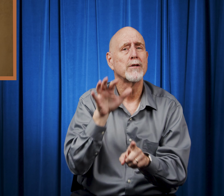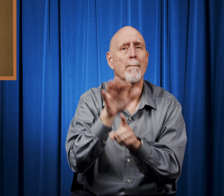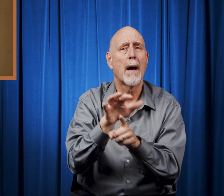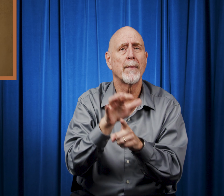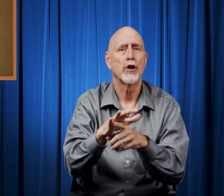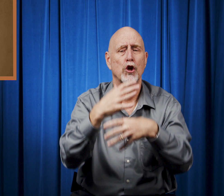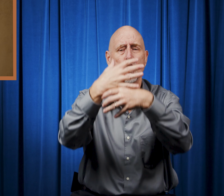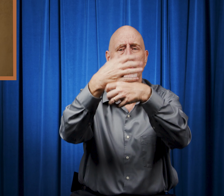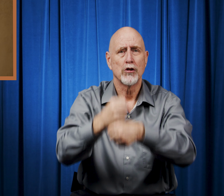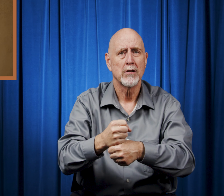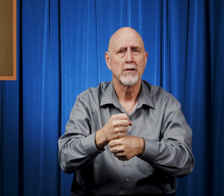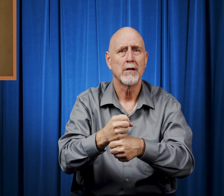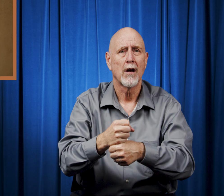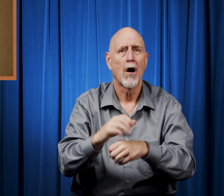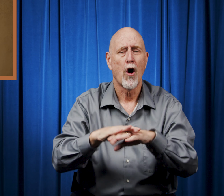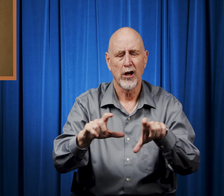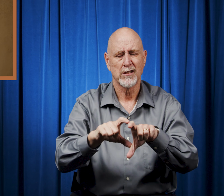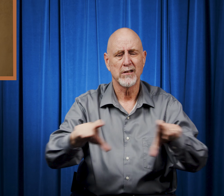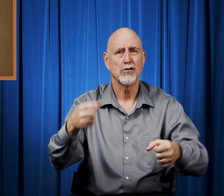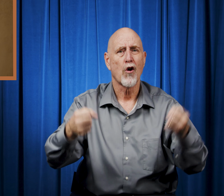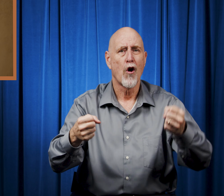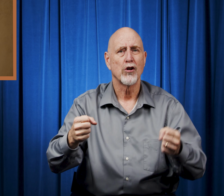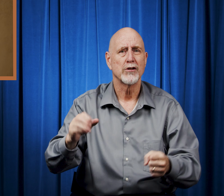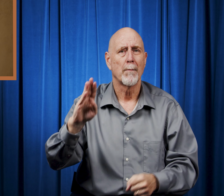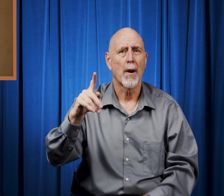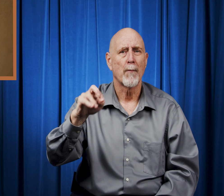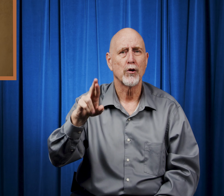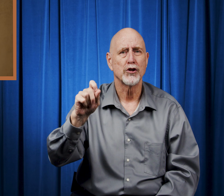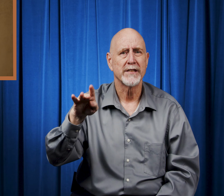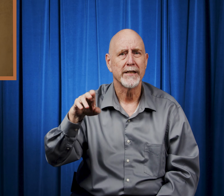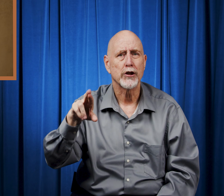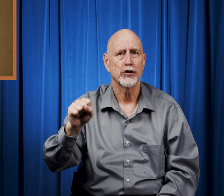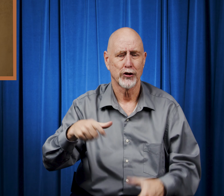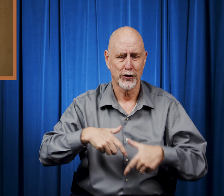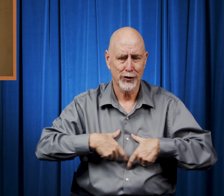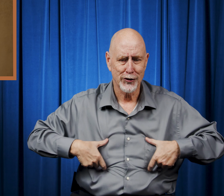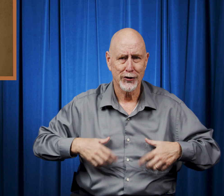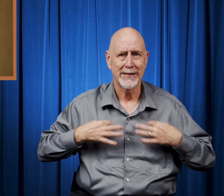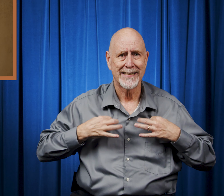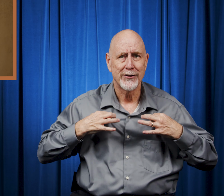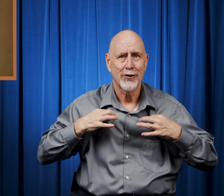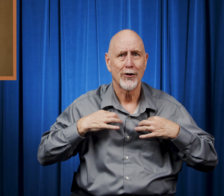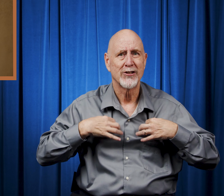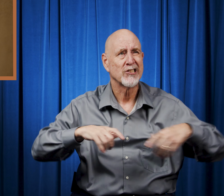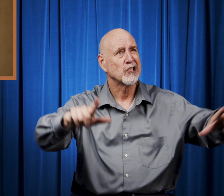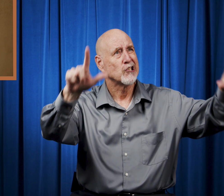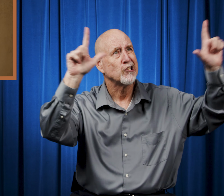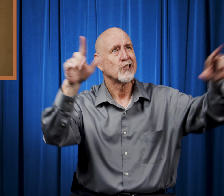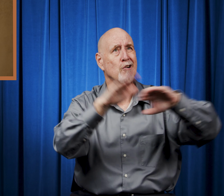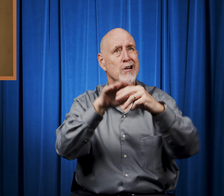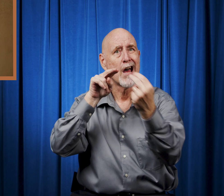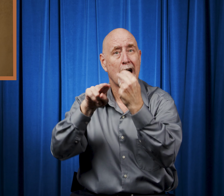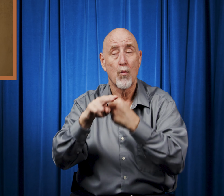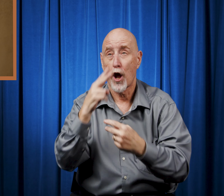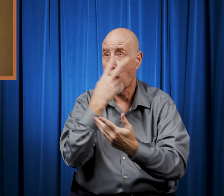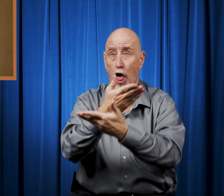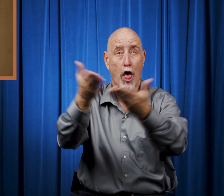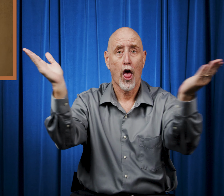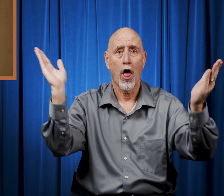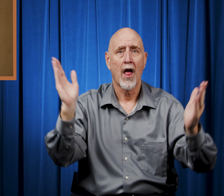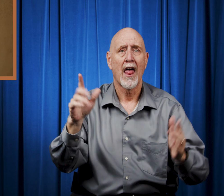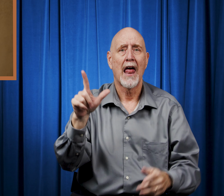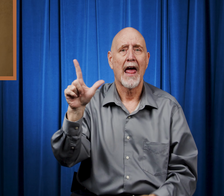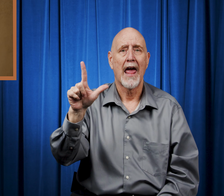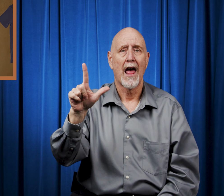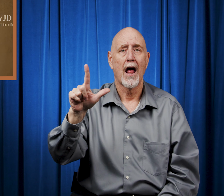ago, there was a popular acronym that was displayed on bumper stickers and billboards and t-shirts and all kinds of other objects. And everywhere you